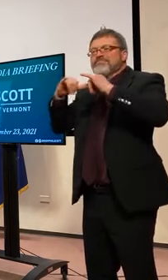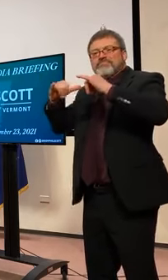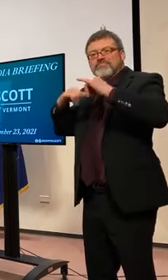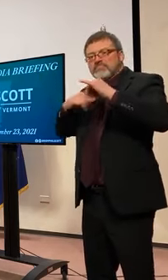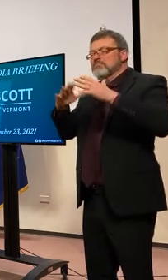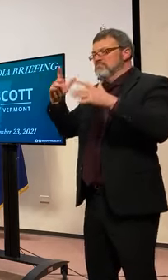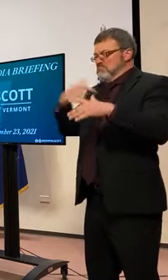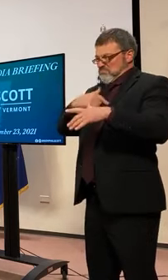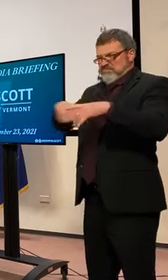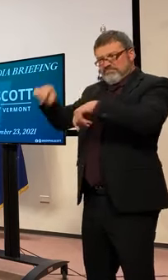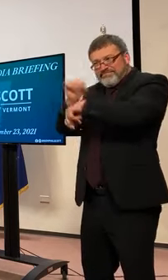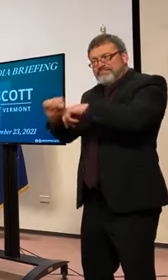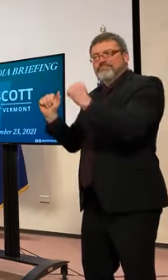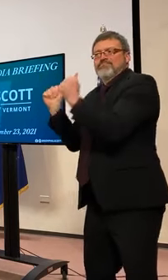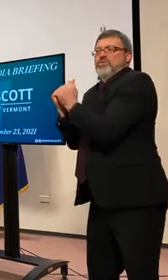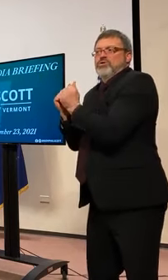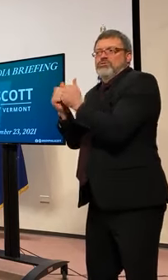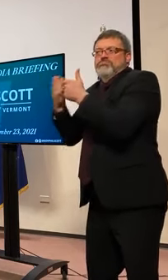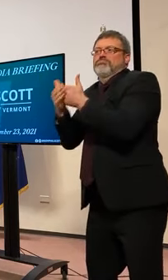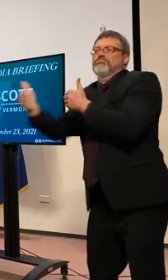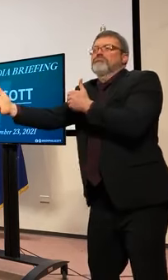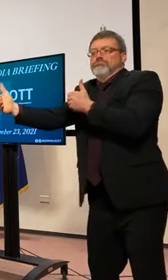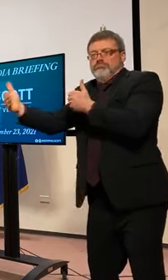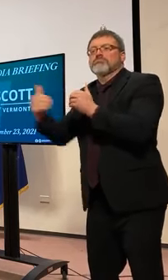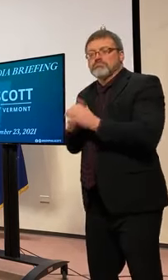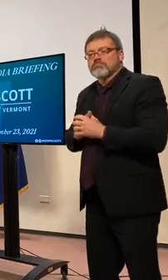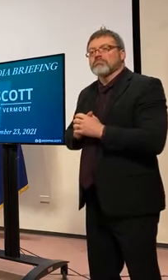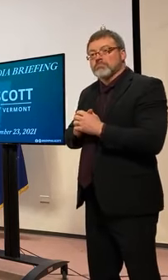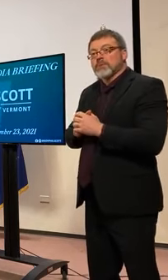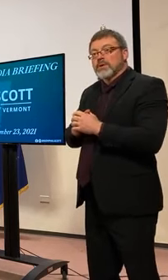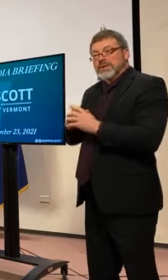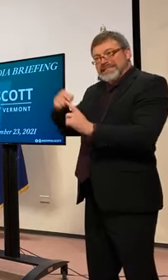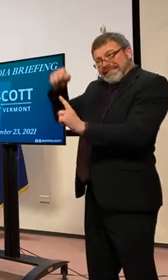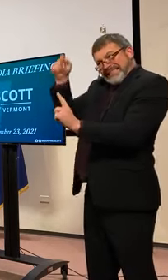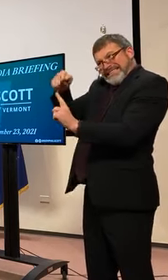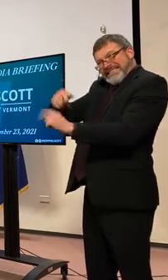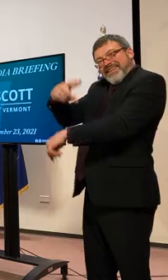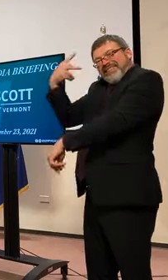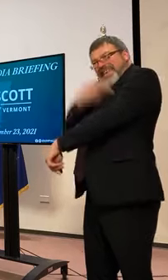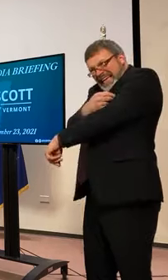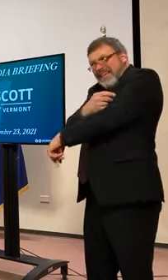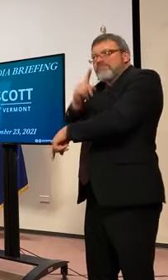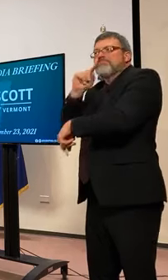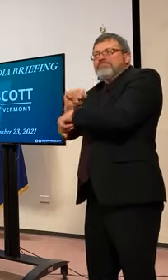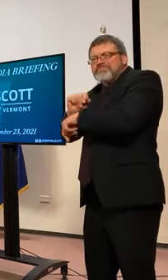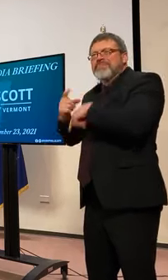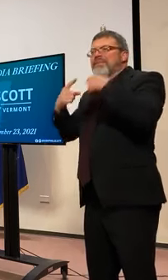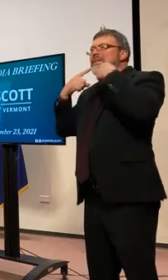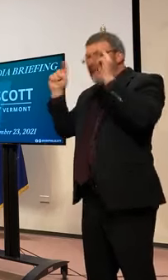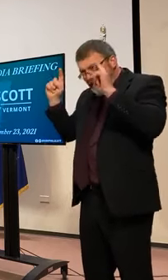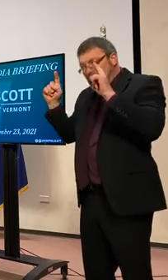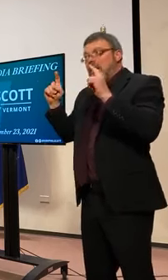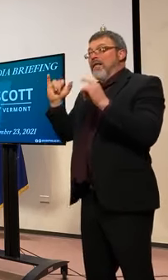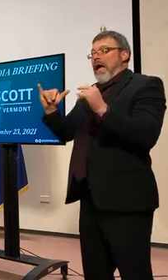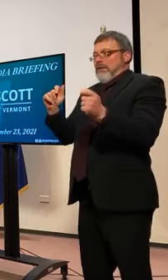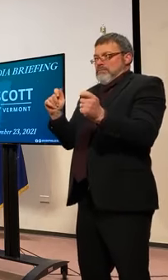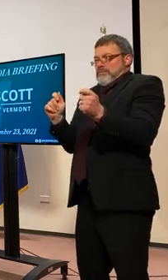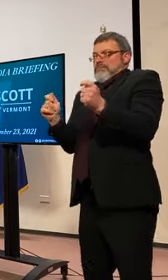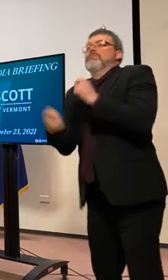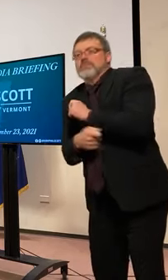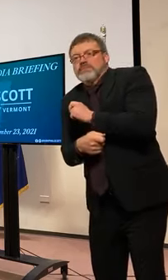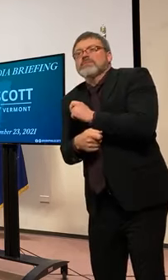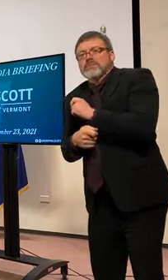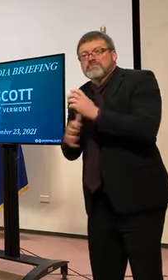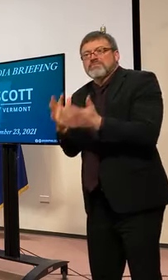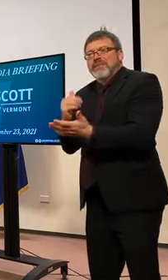But doing your part in getting vaccinated has made a huge difference and will continue to help Vermont from going through